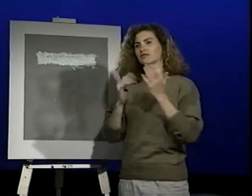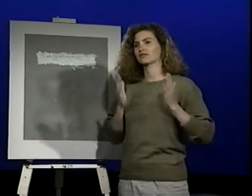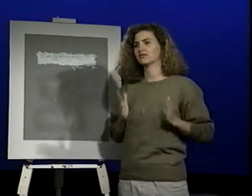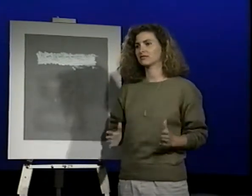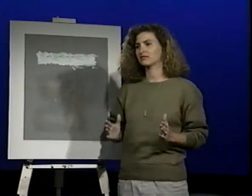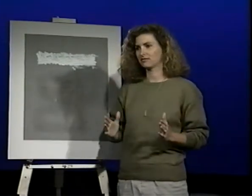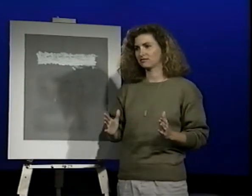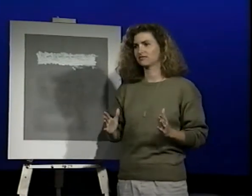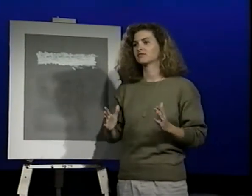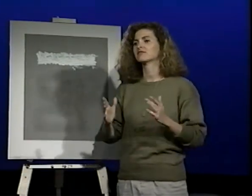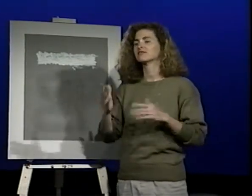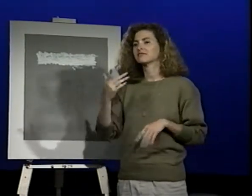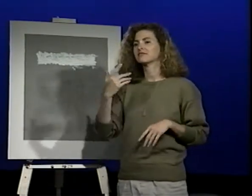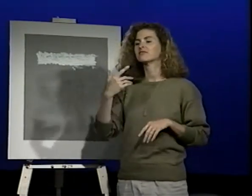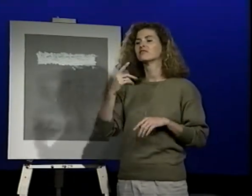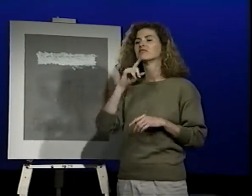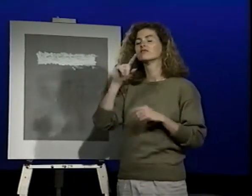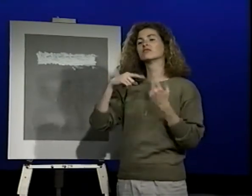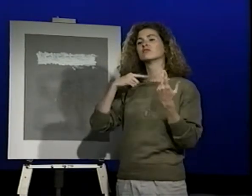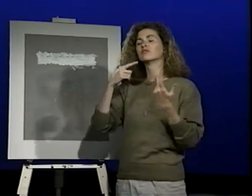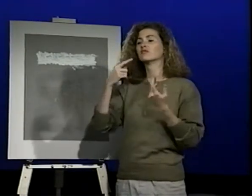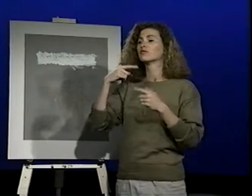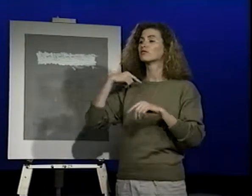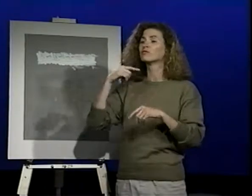And I'd like to talk about deaf artists.